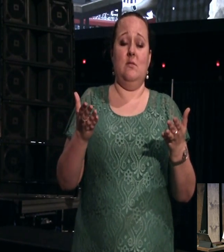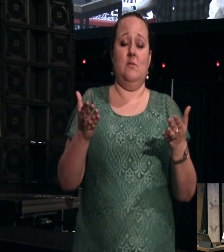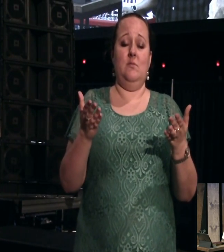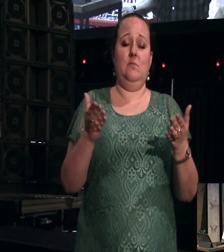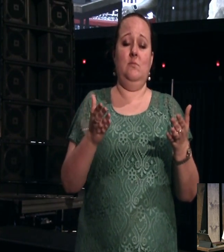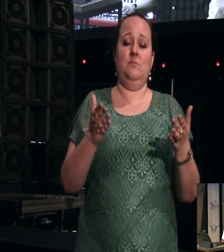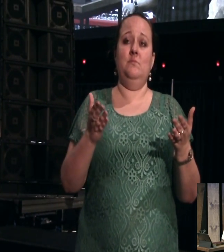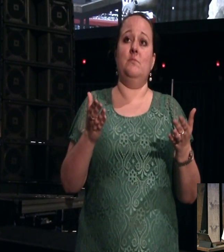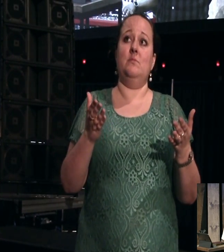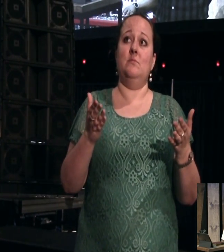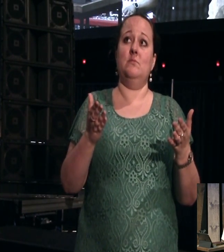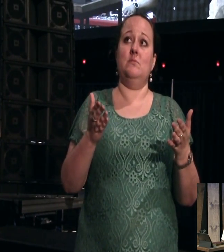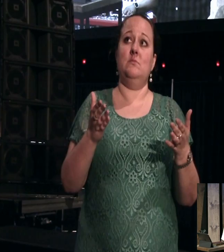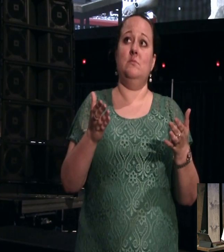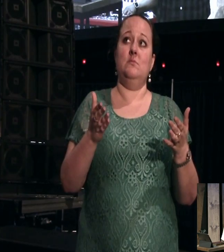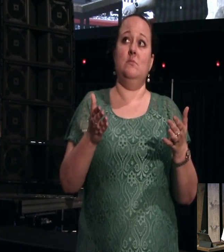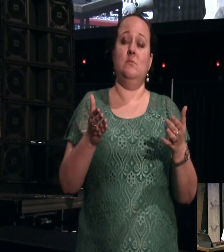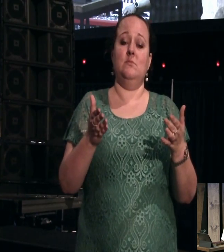Jesus?